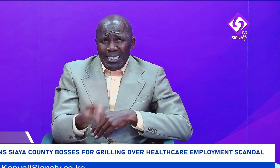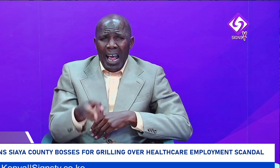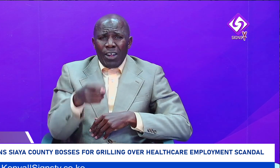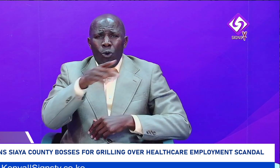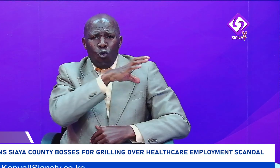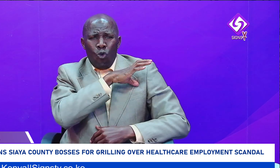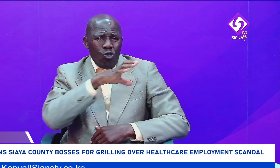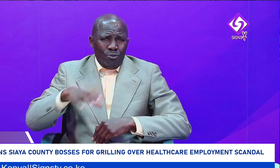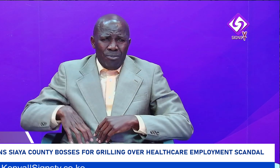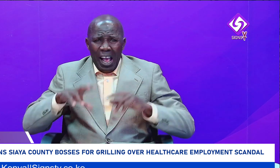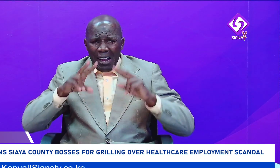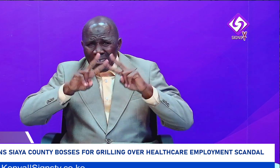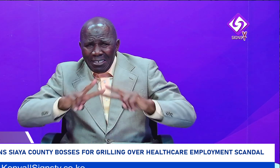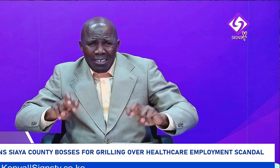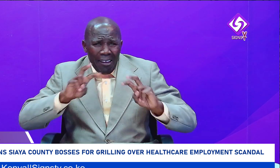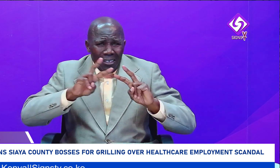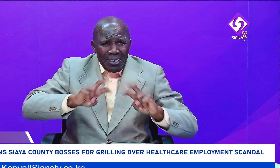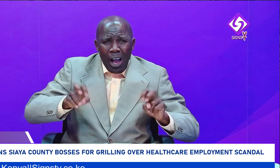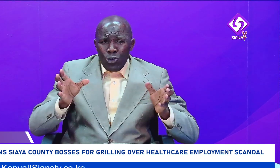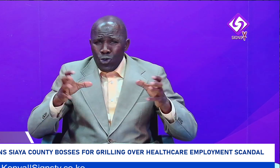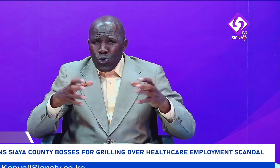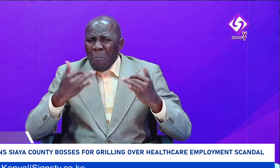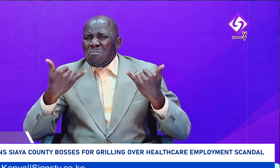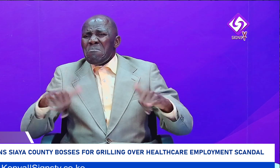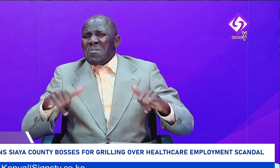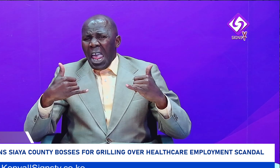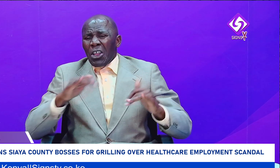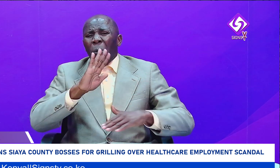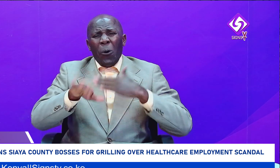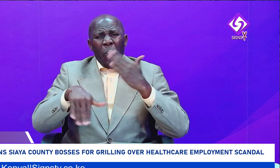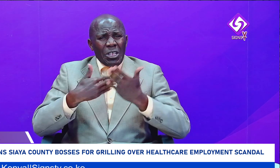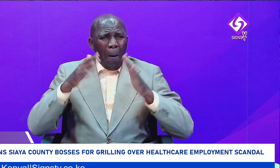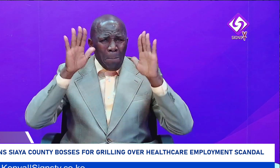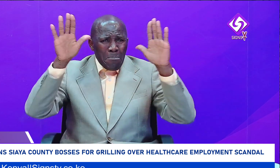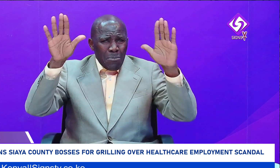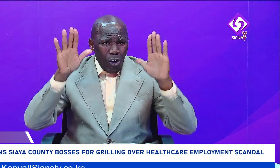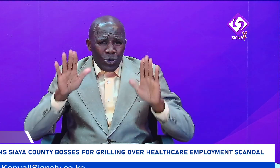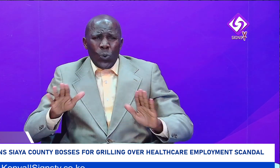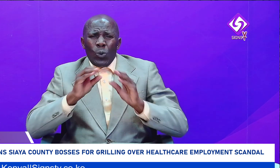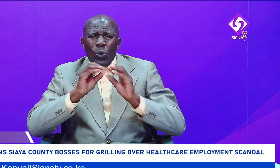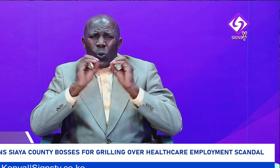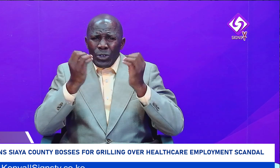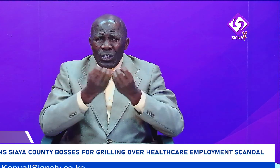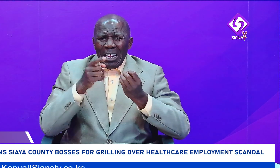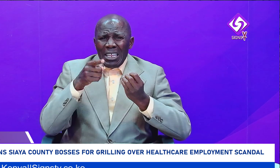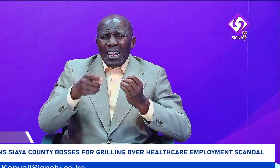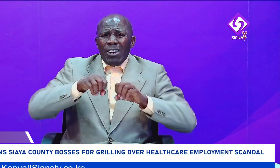the Commission is investigating the roles that were played by all the key organs of the devolved unit in